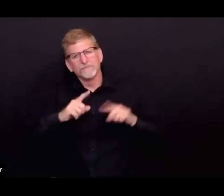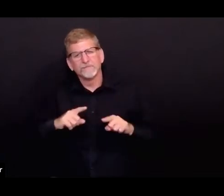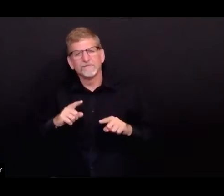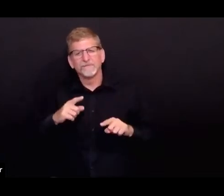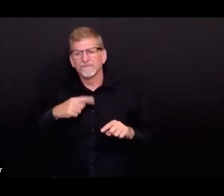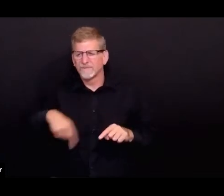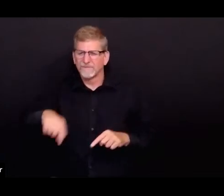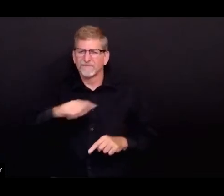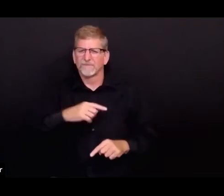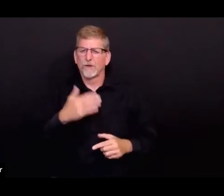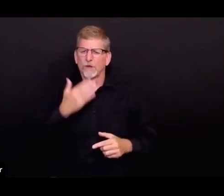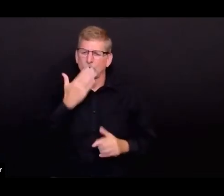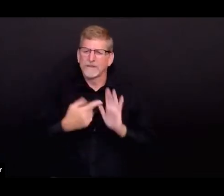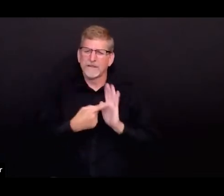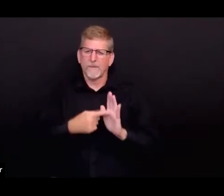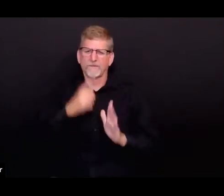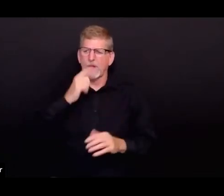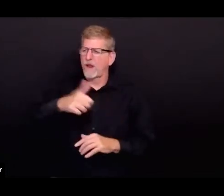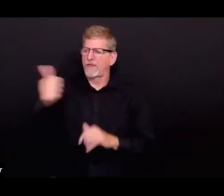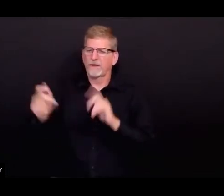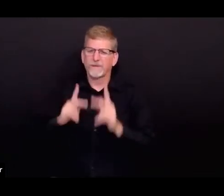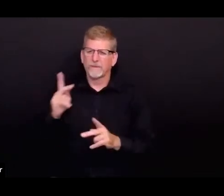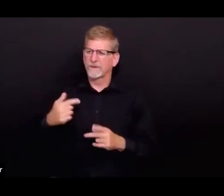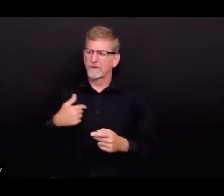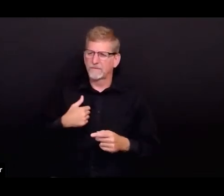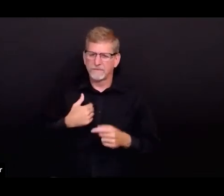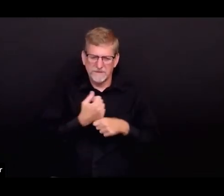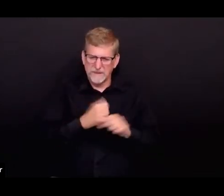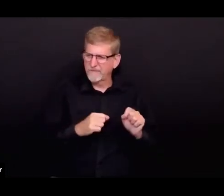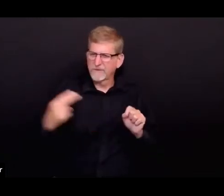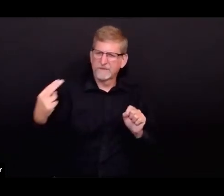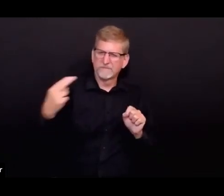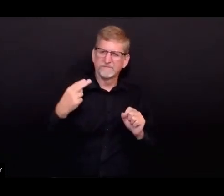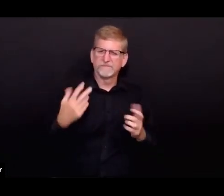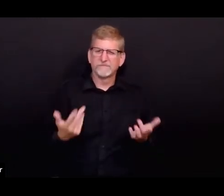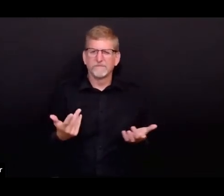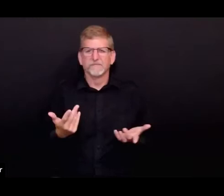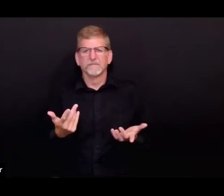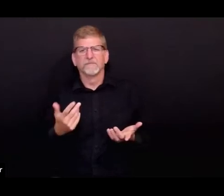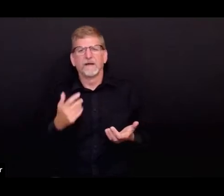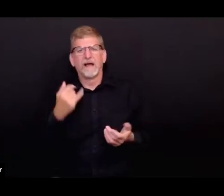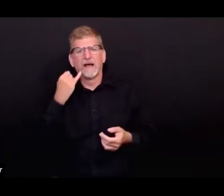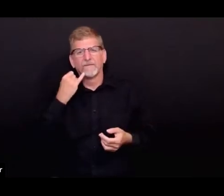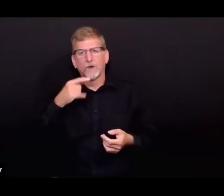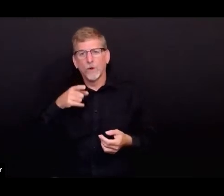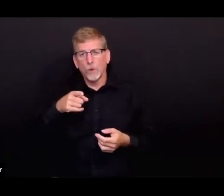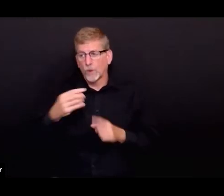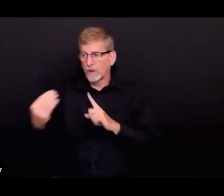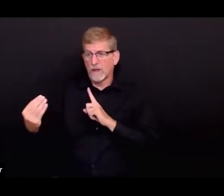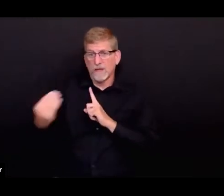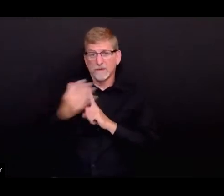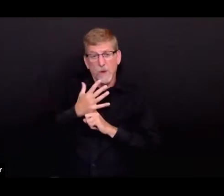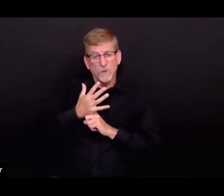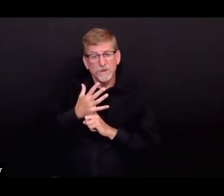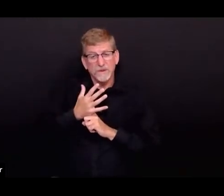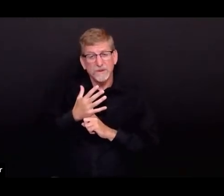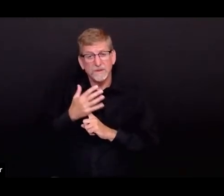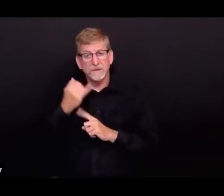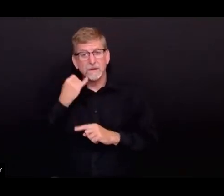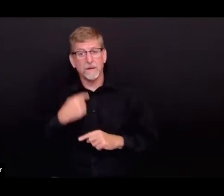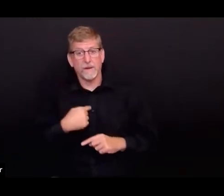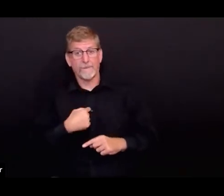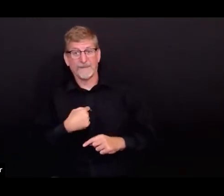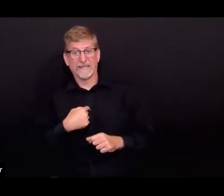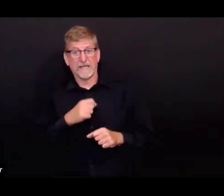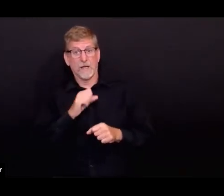Again, we've asked people, if you're exposed to someone, I was 14-day quarantine. I had someone on my state